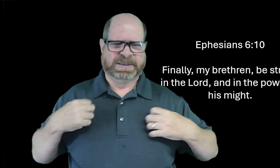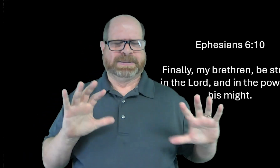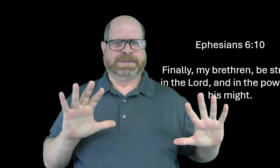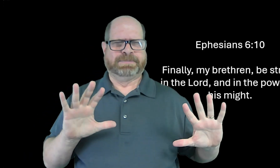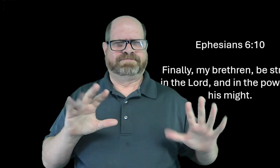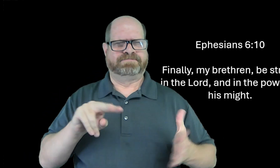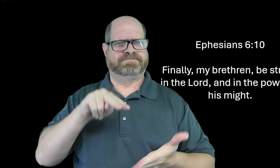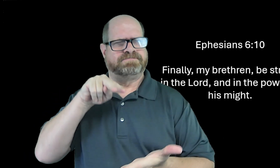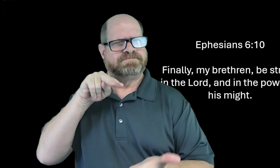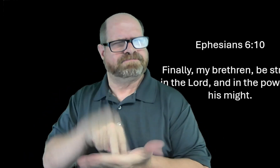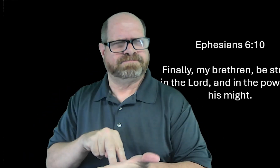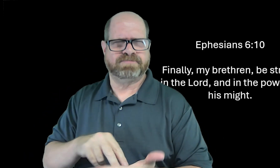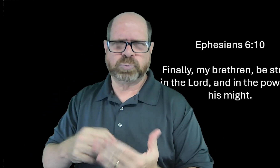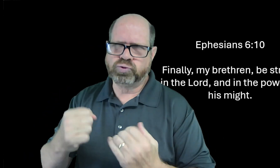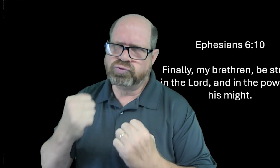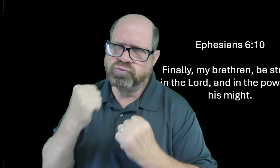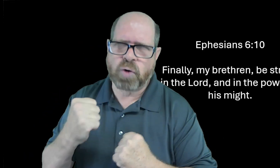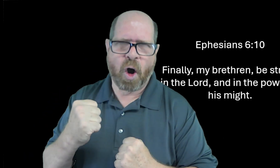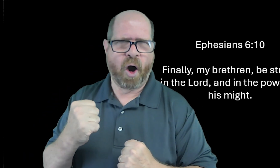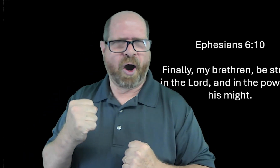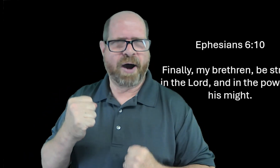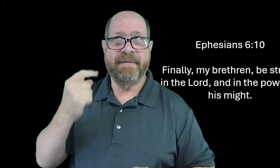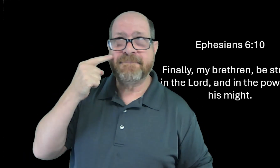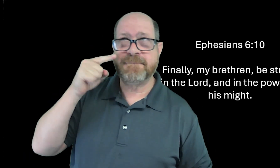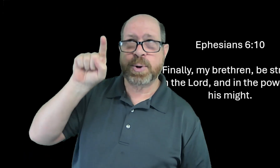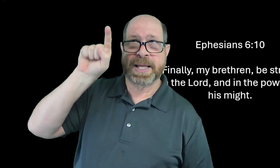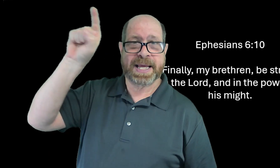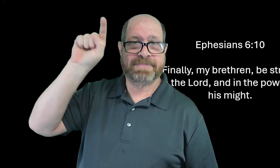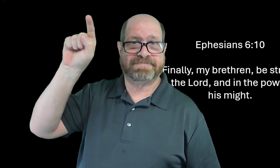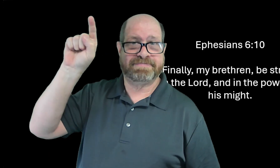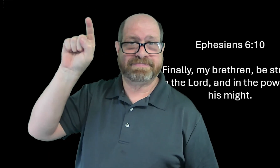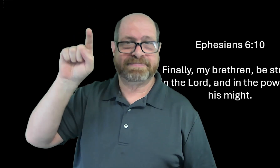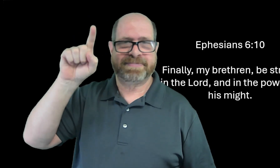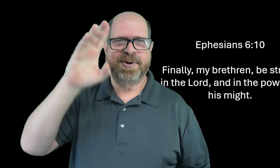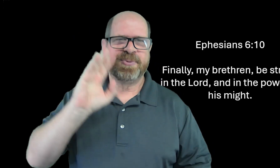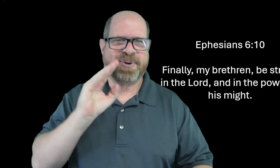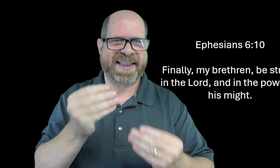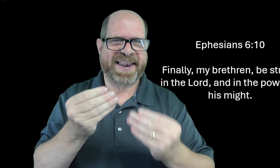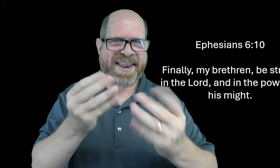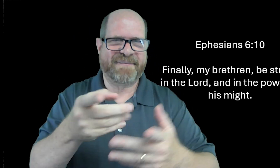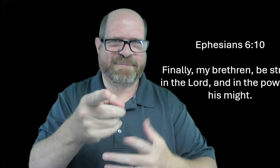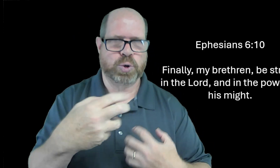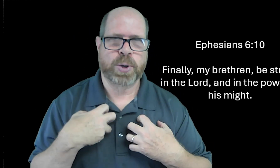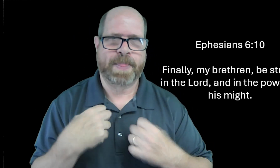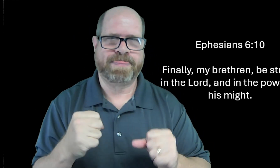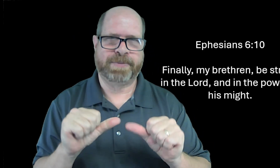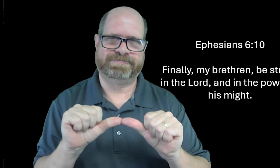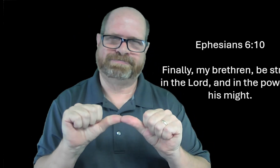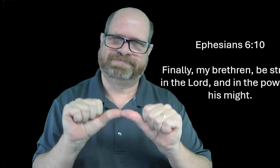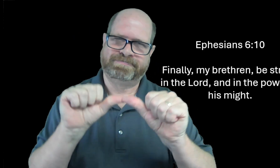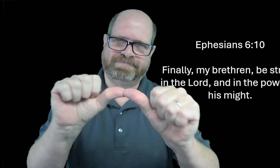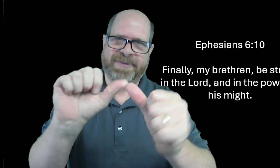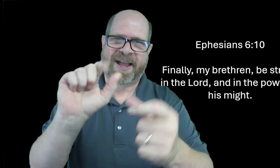damage your spirit, but you have to stand strong for him, and God will give you strength to keep